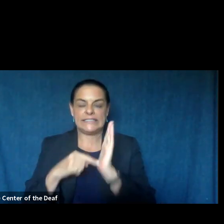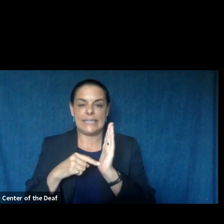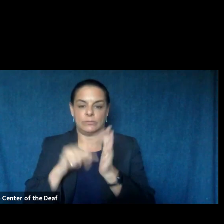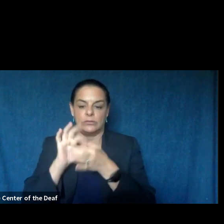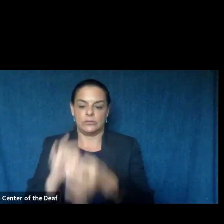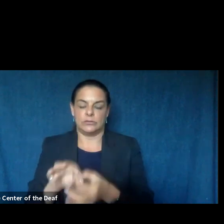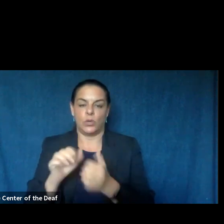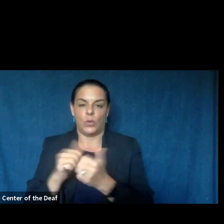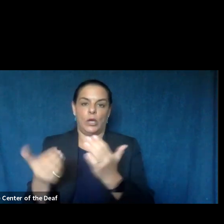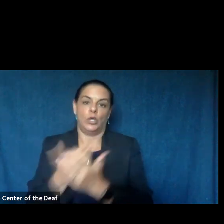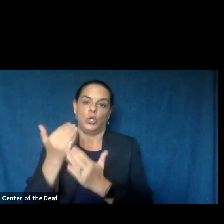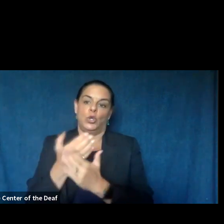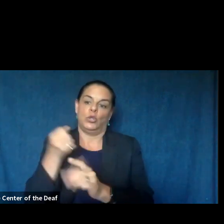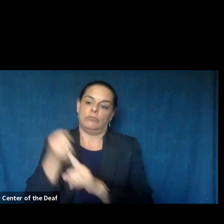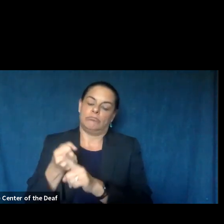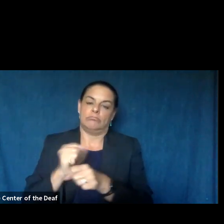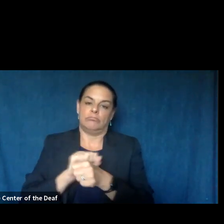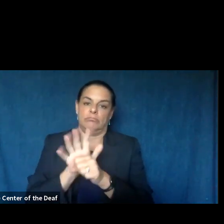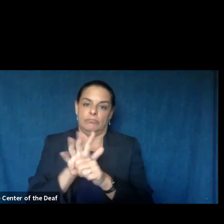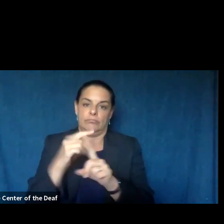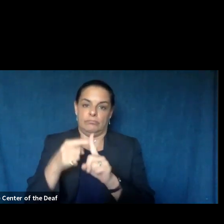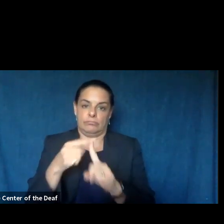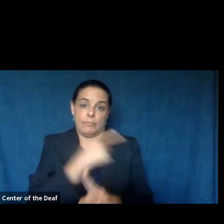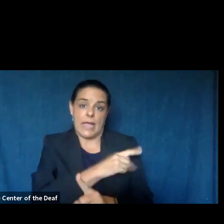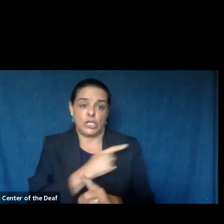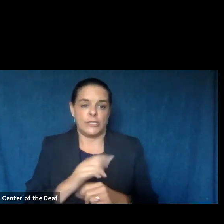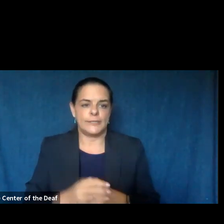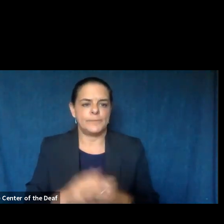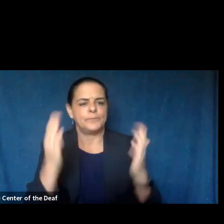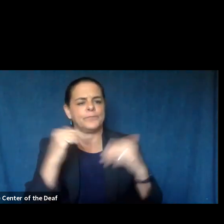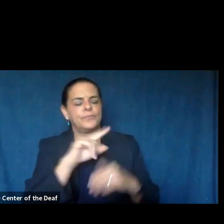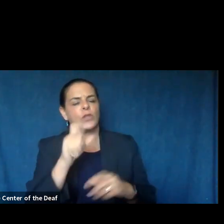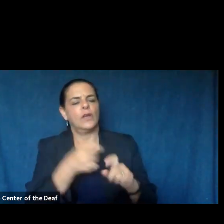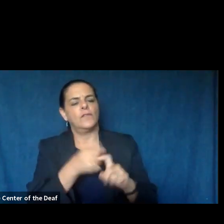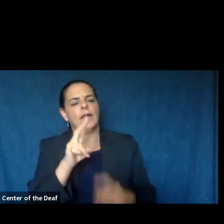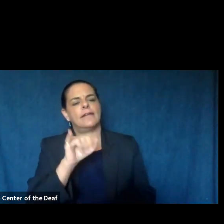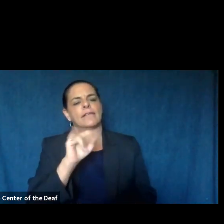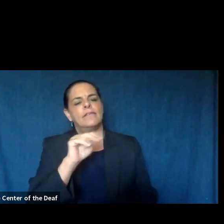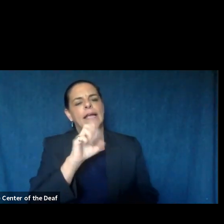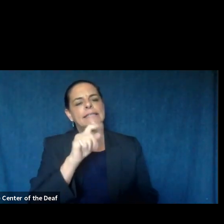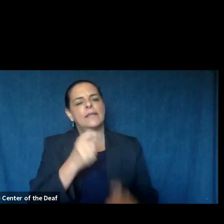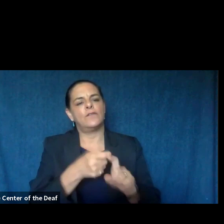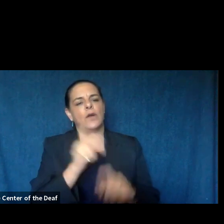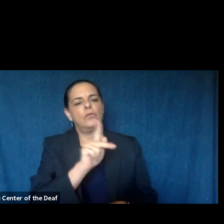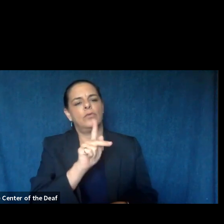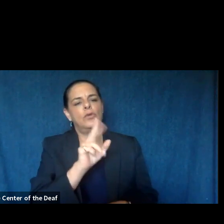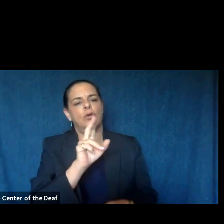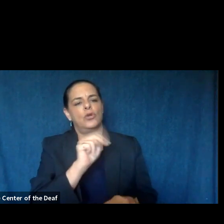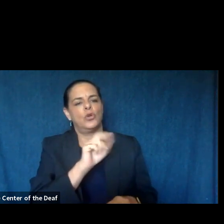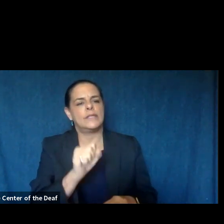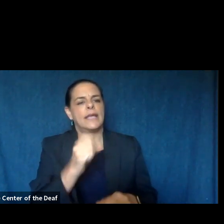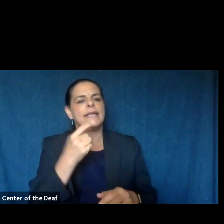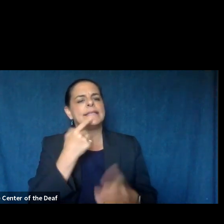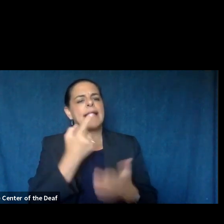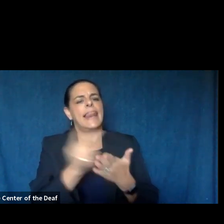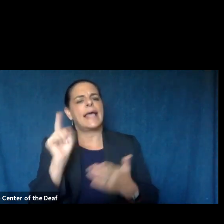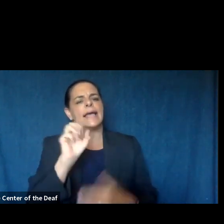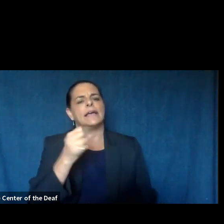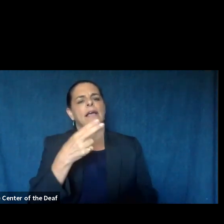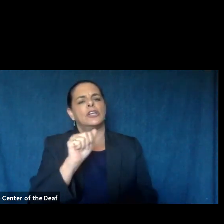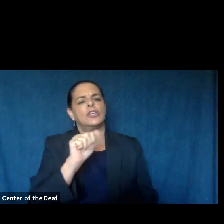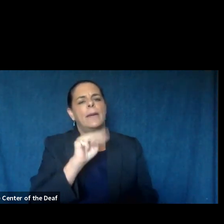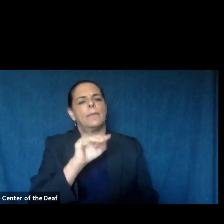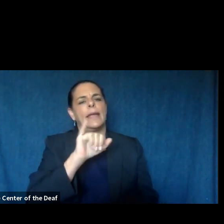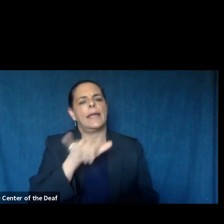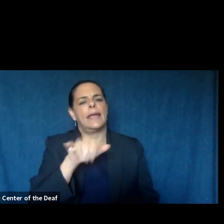associated with newly infected COVID patients. The next question we have is from Vincent with the Sentinel. It says last week, Dr. Shamia